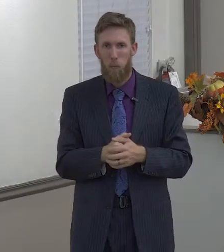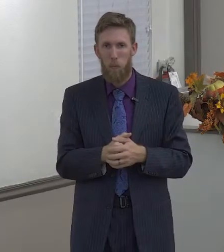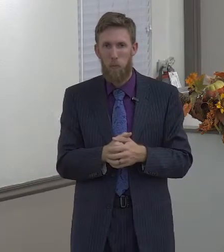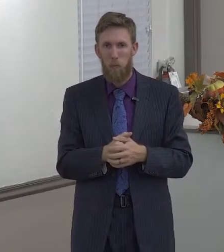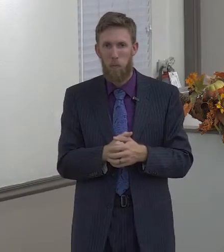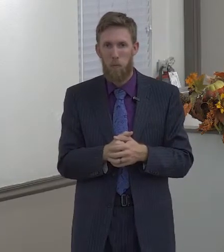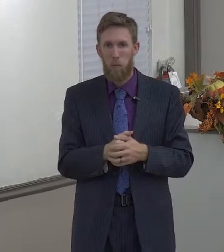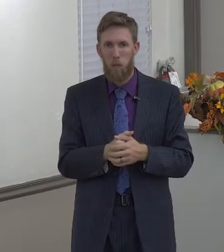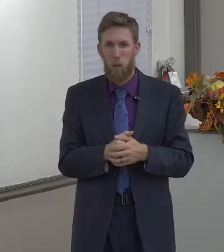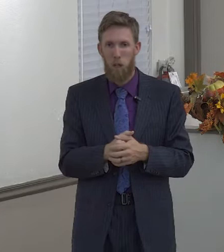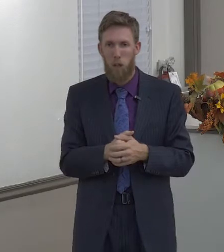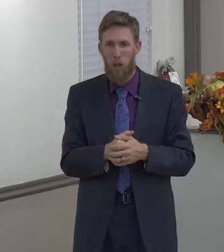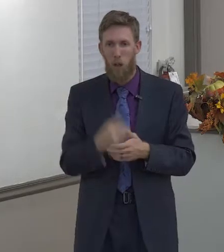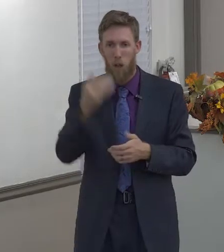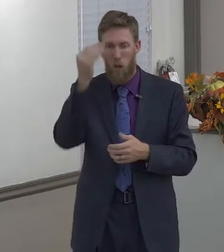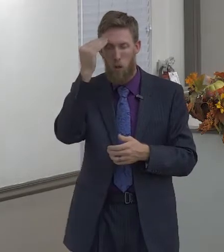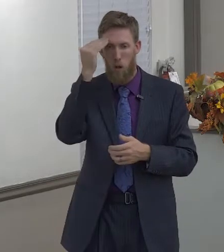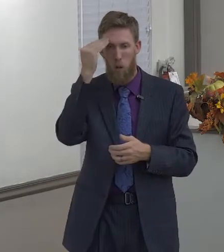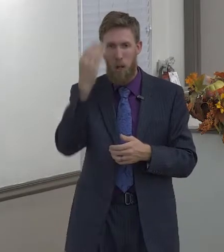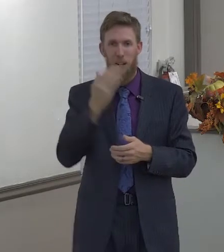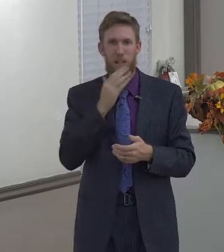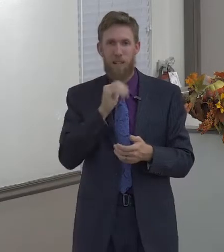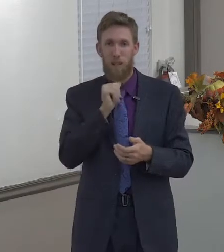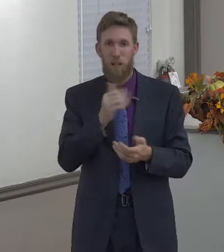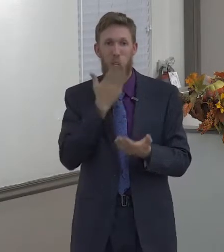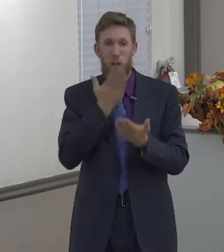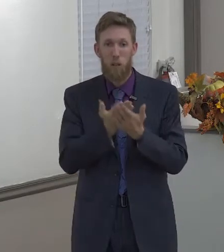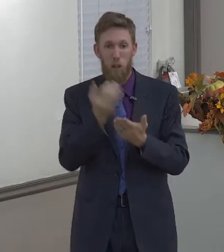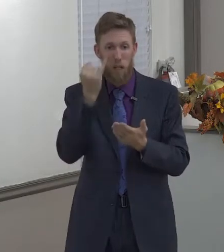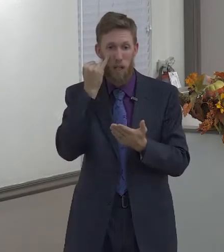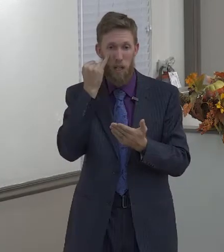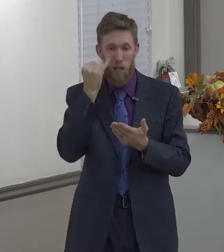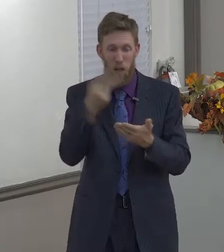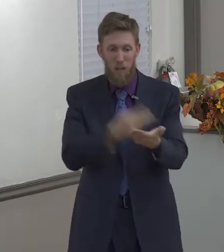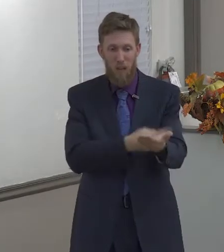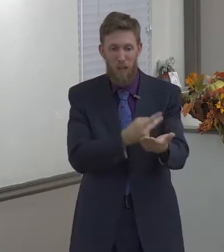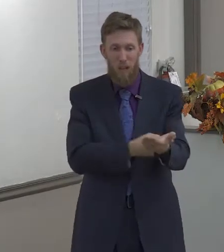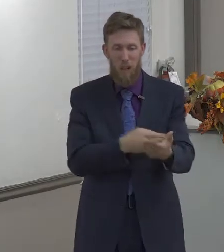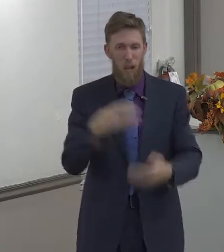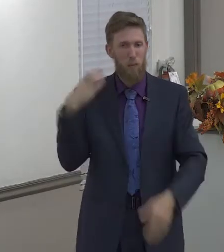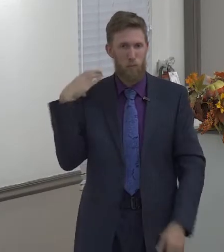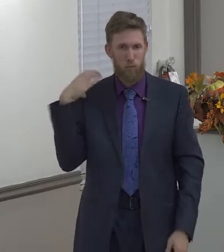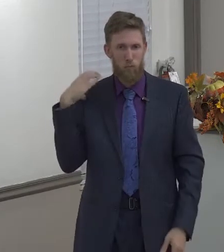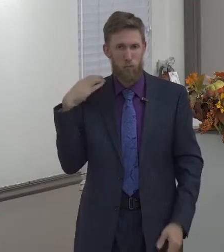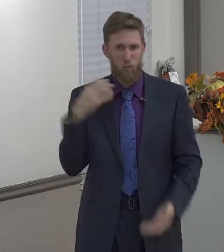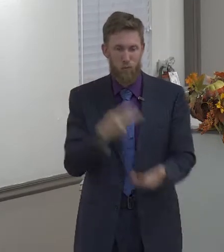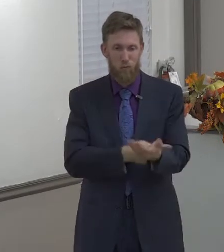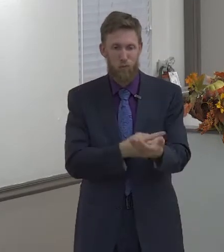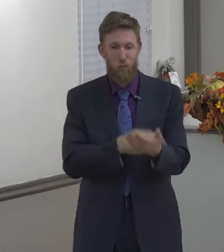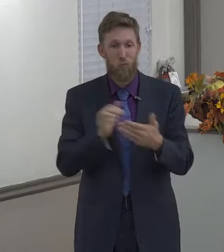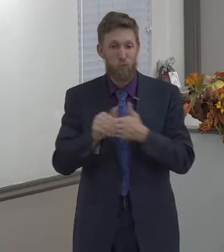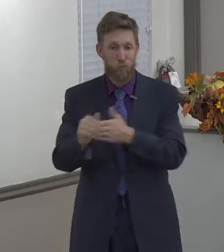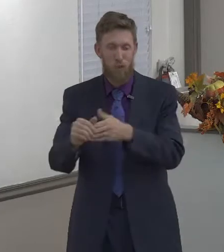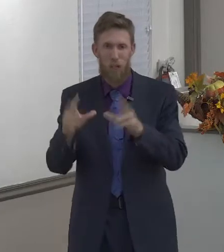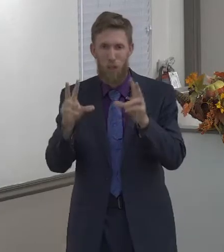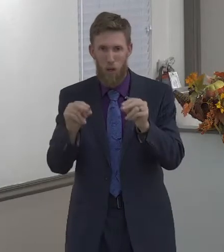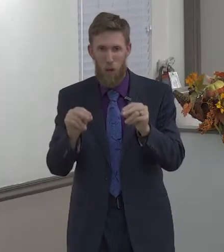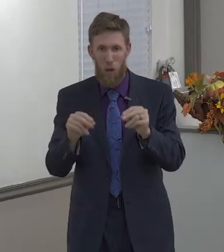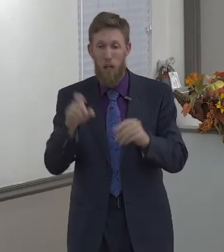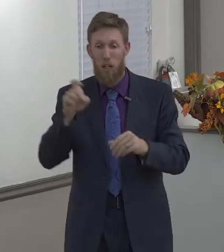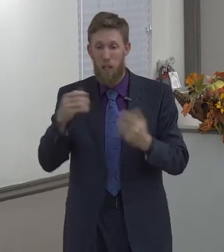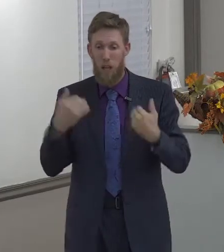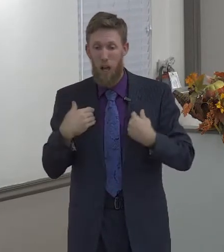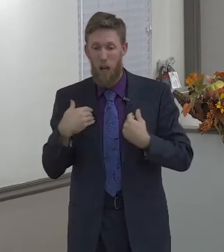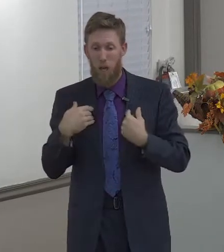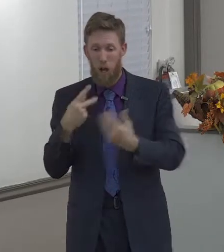is the sheep's responsibility to submit to that authority. We don't like that. As mankind,